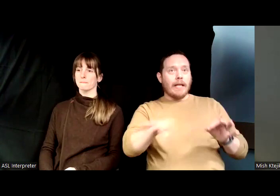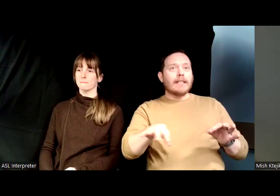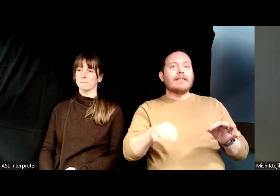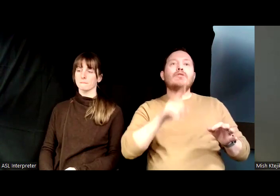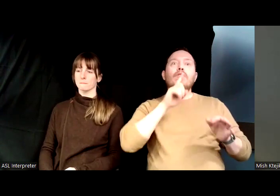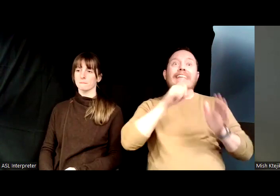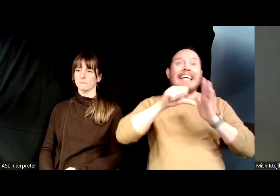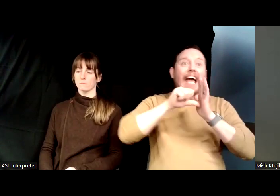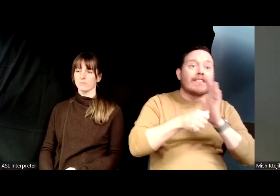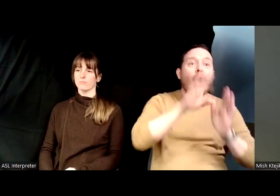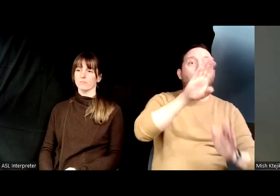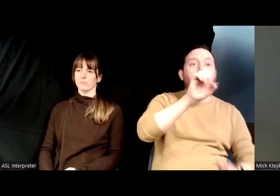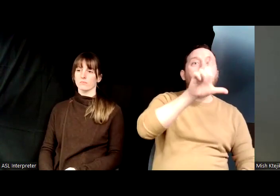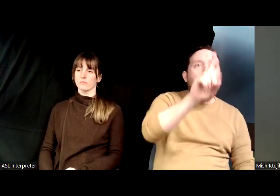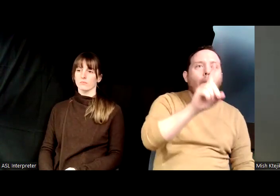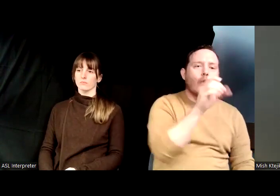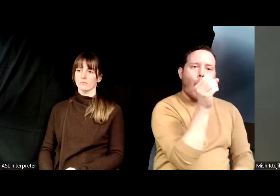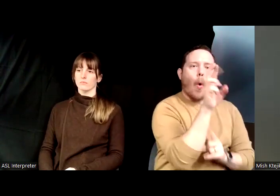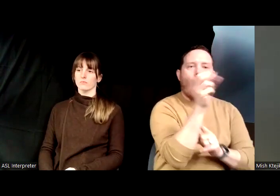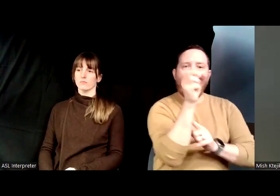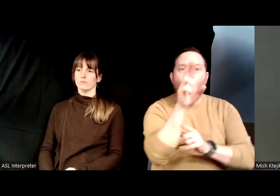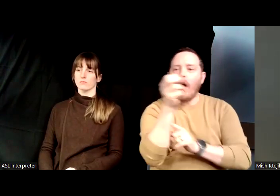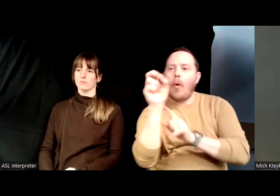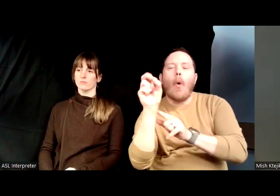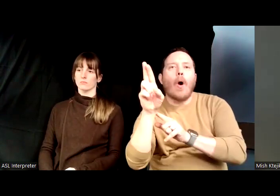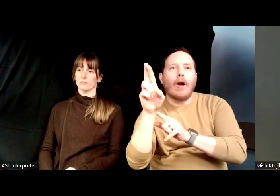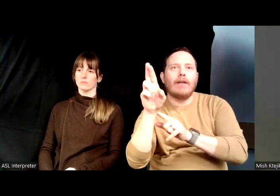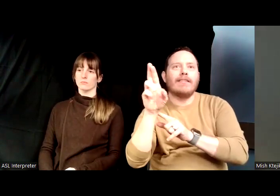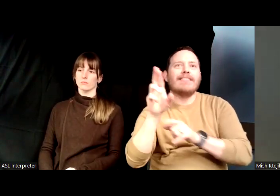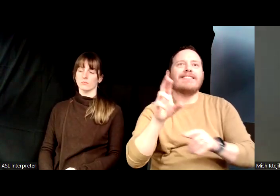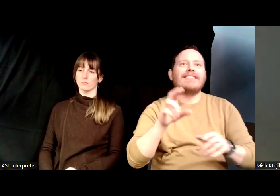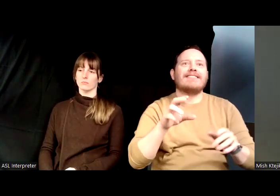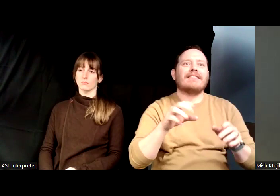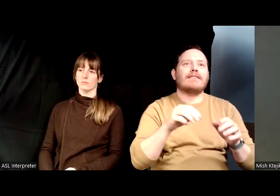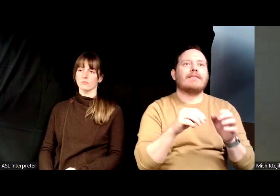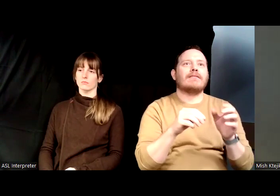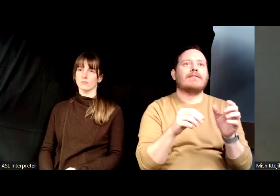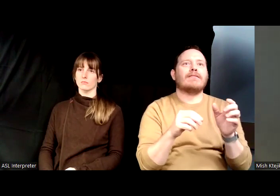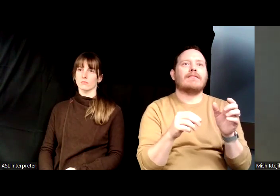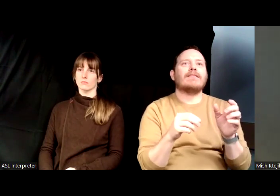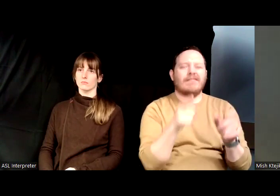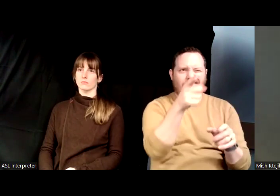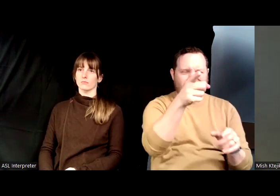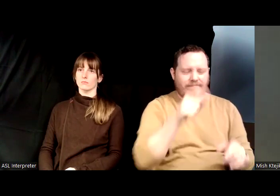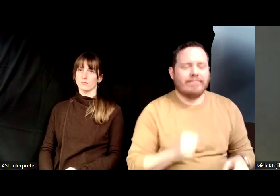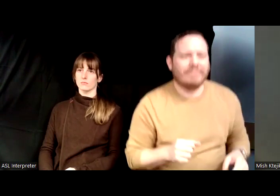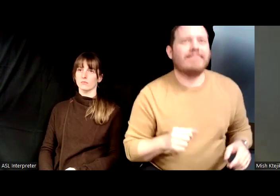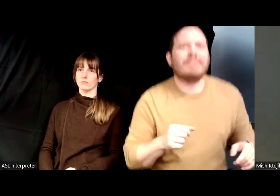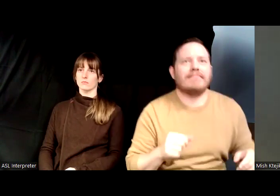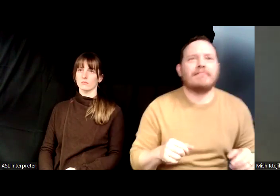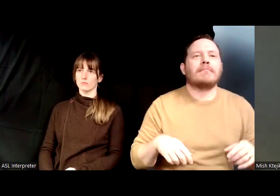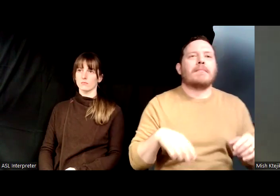So for that language, I really want to, it needs to be like all these things are really ors, right? We